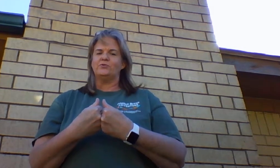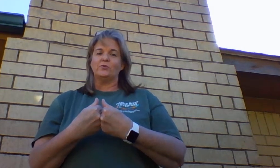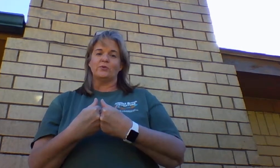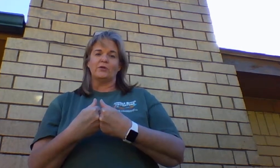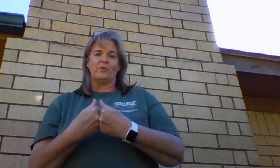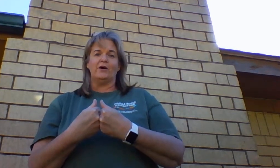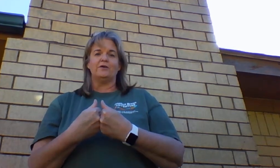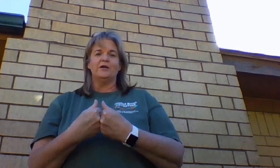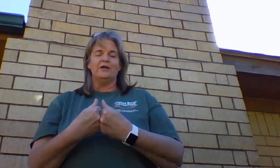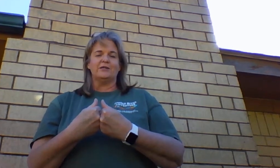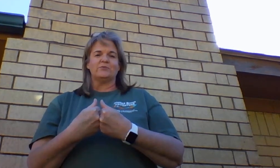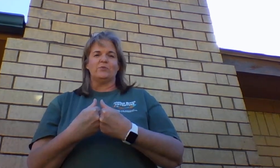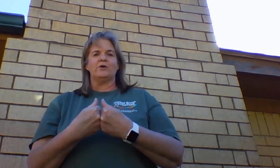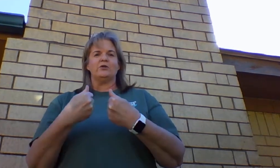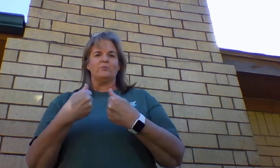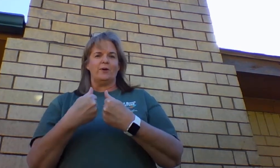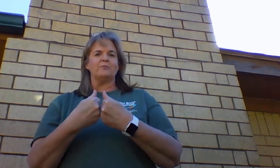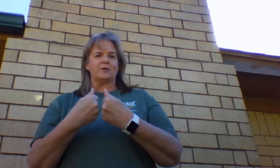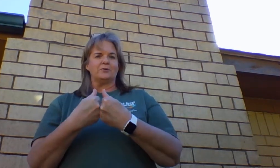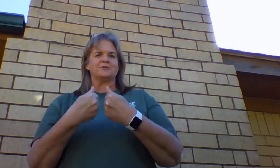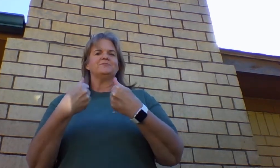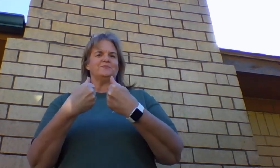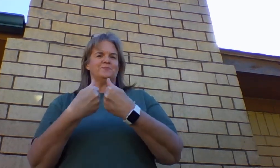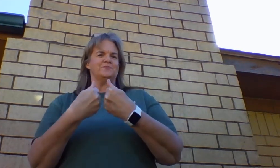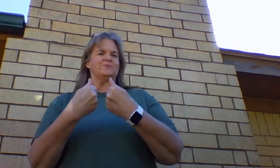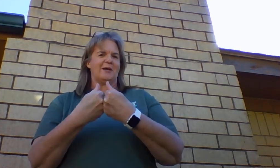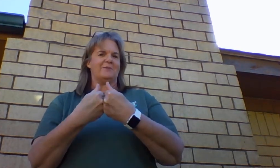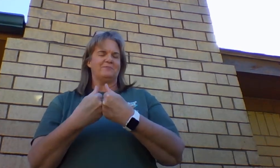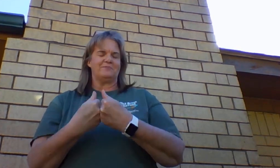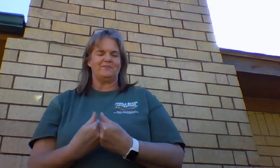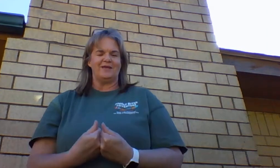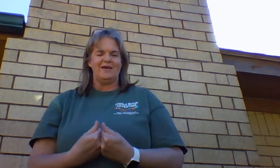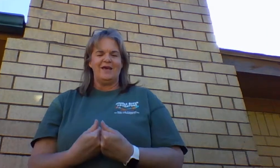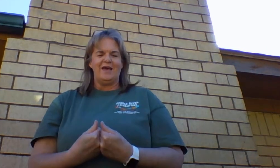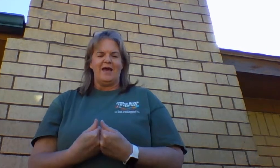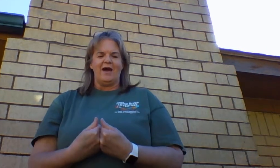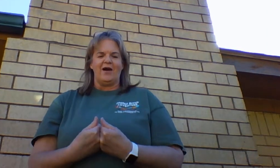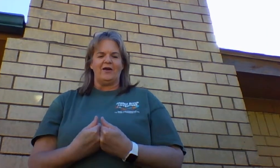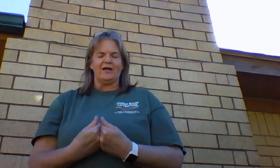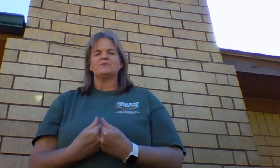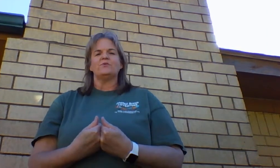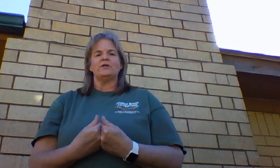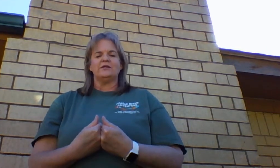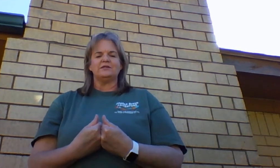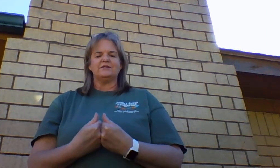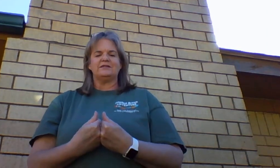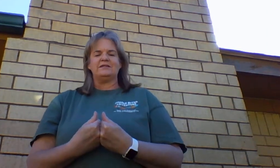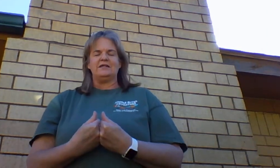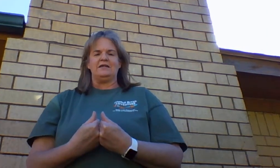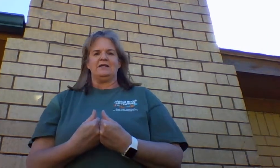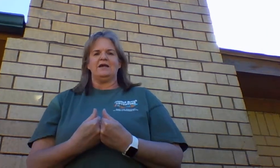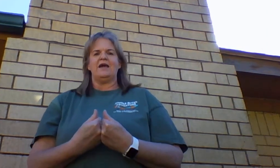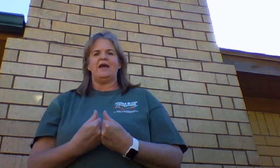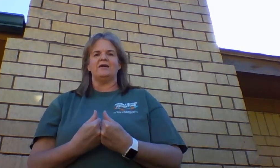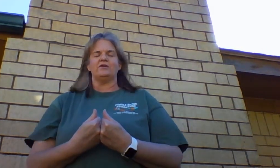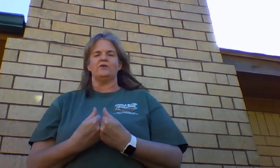really well in a sport and you bump knuckles. Game. Our next word is sing. And